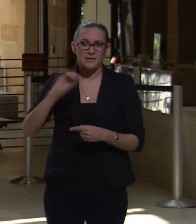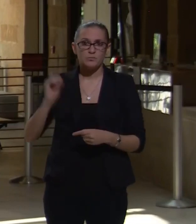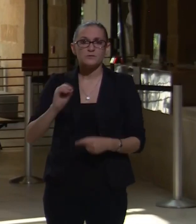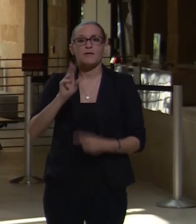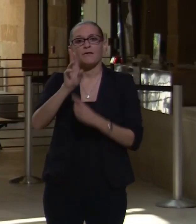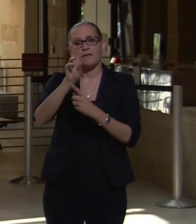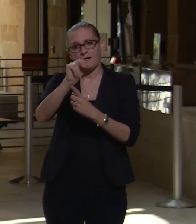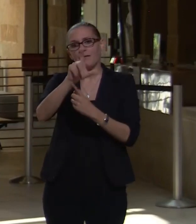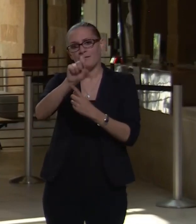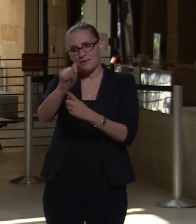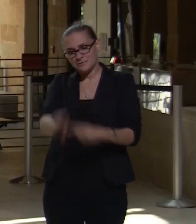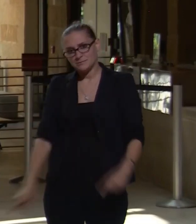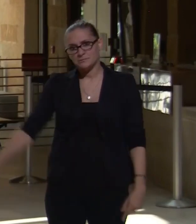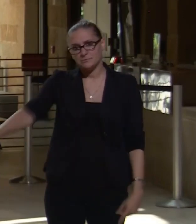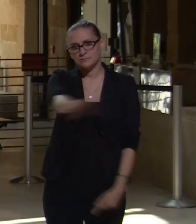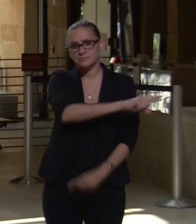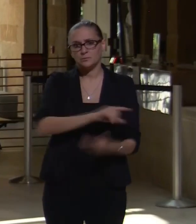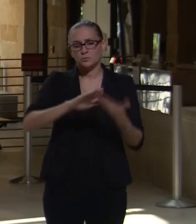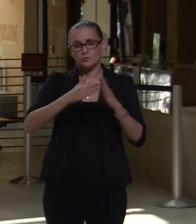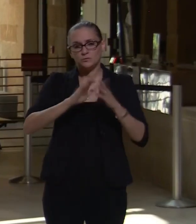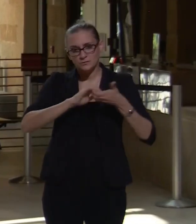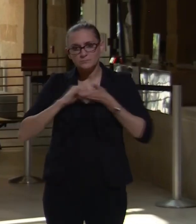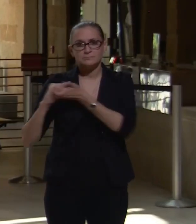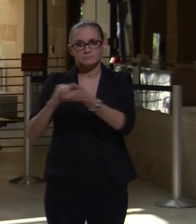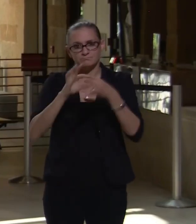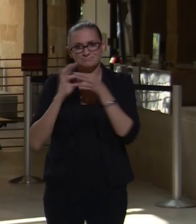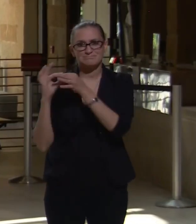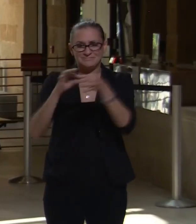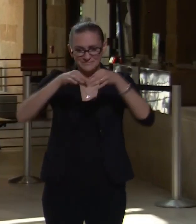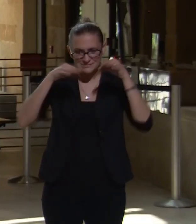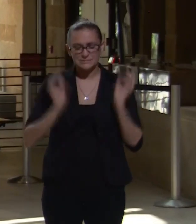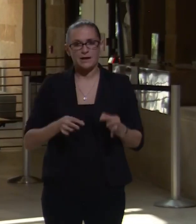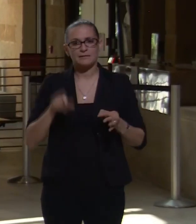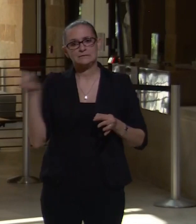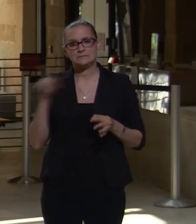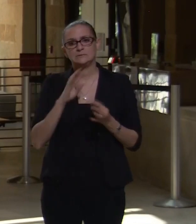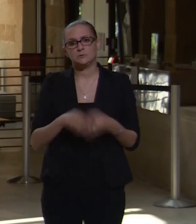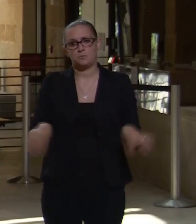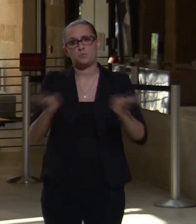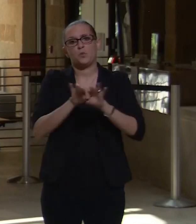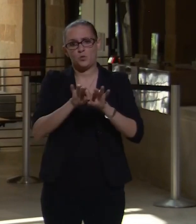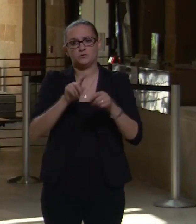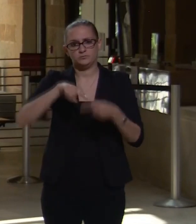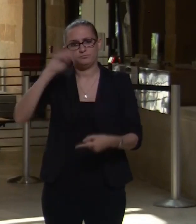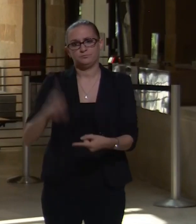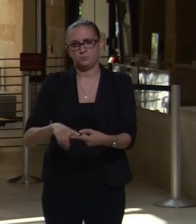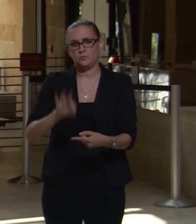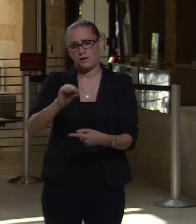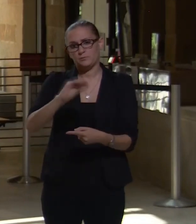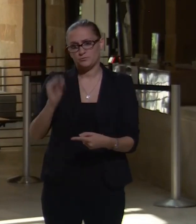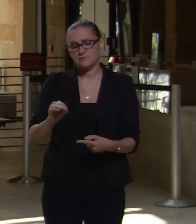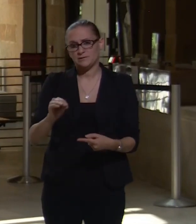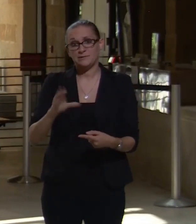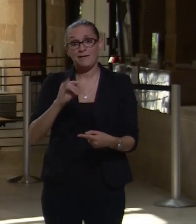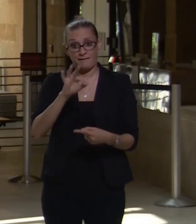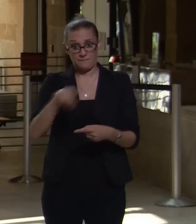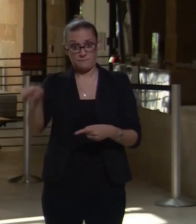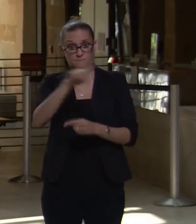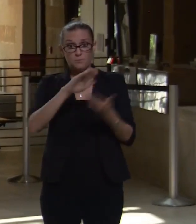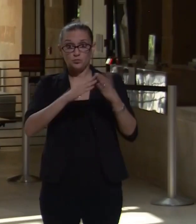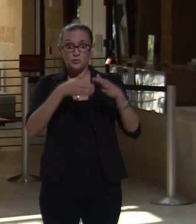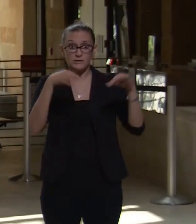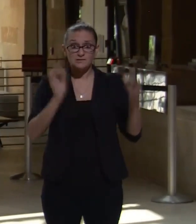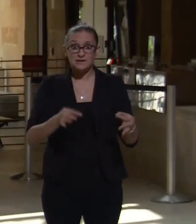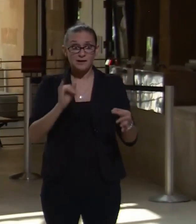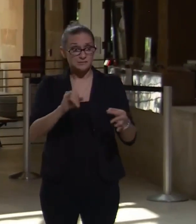this community decides collectively that it's important to get to 90%. And if the community